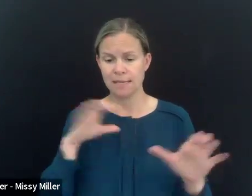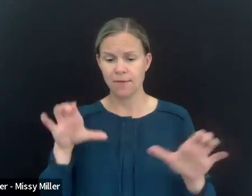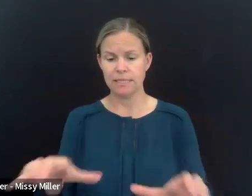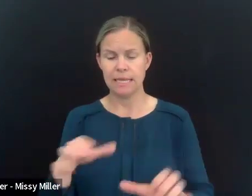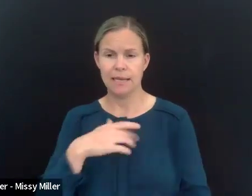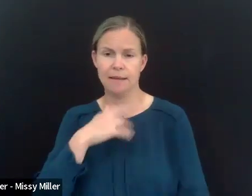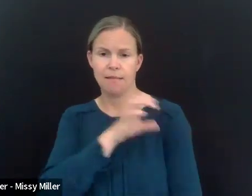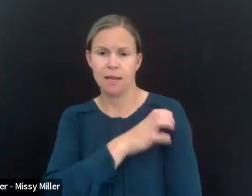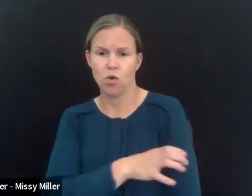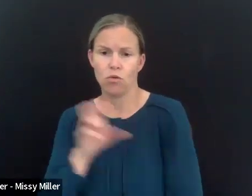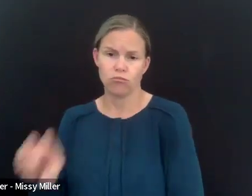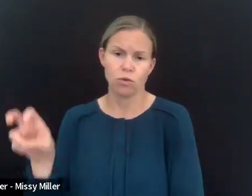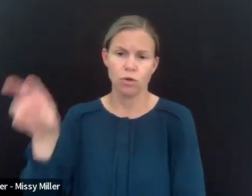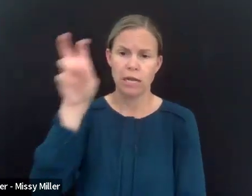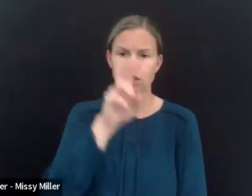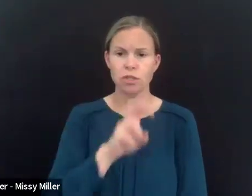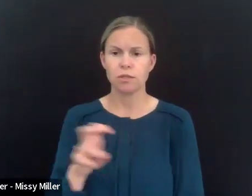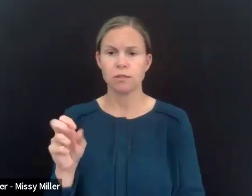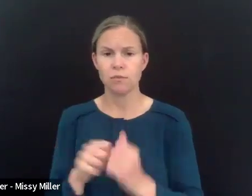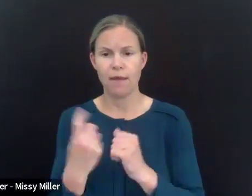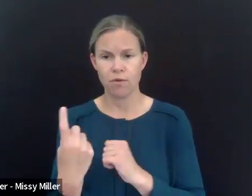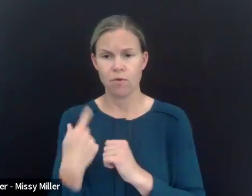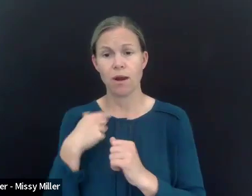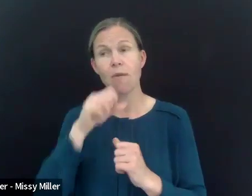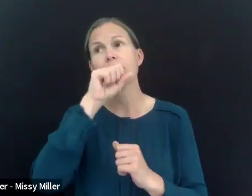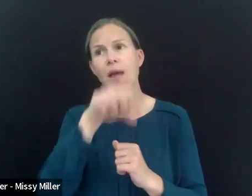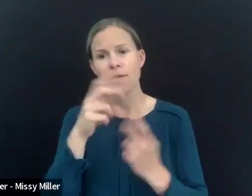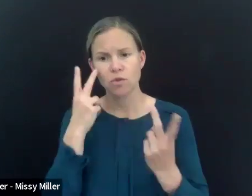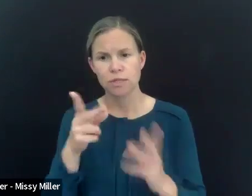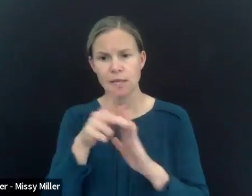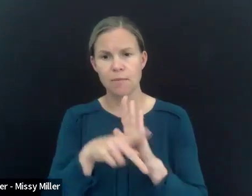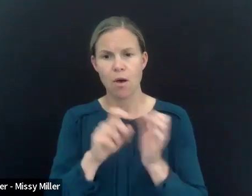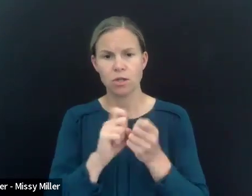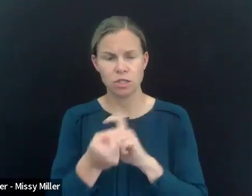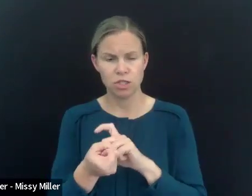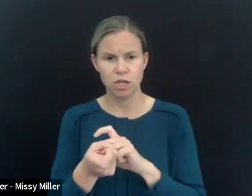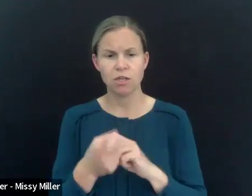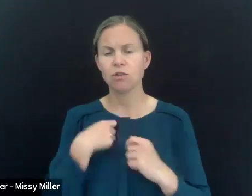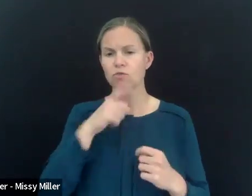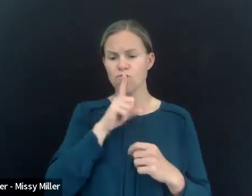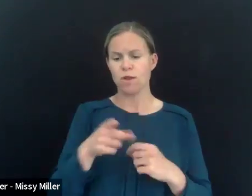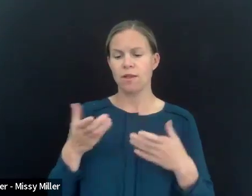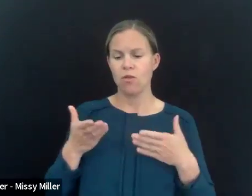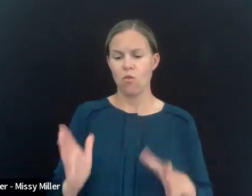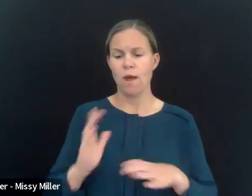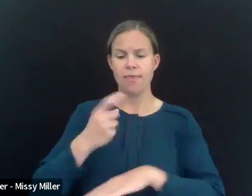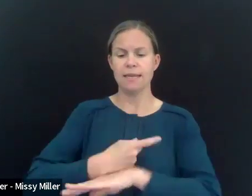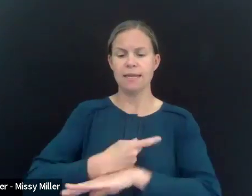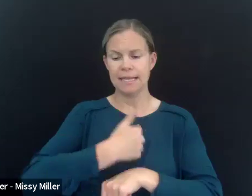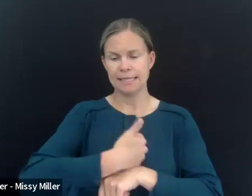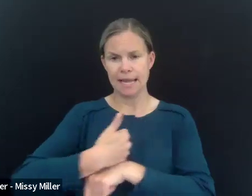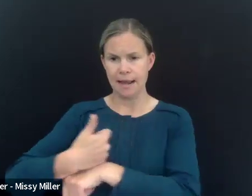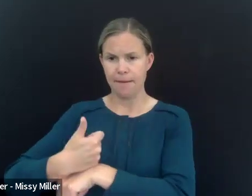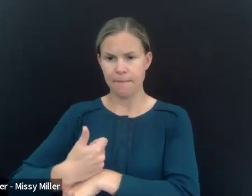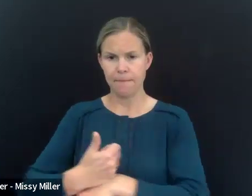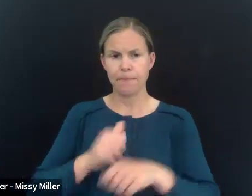I've observed, and I would love to see some policy change around, is the way that the day is structured, the way these visits